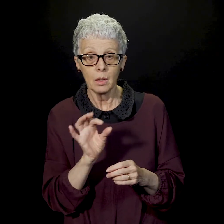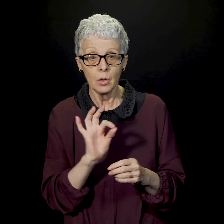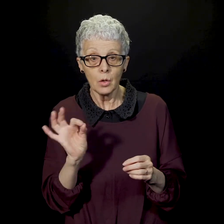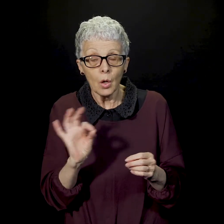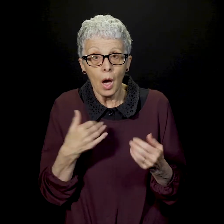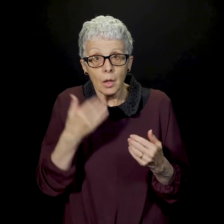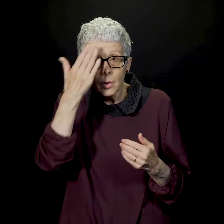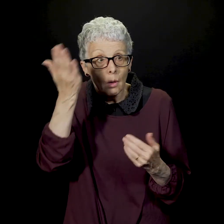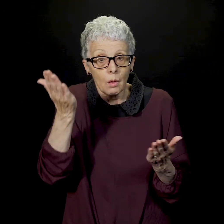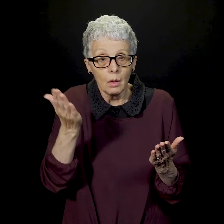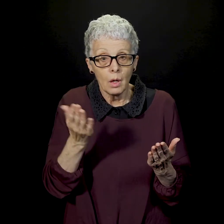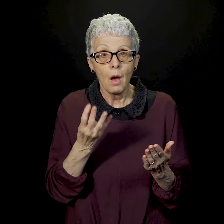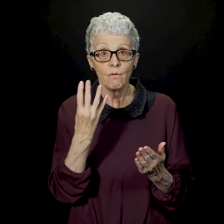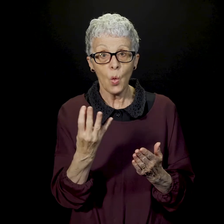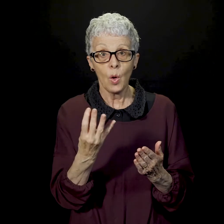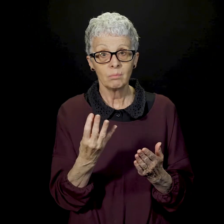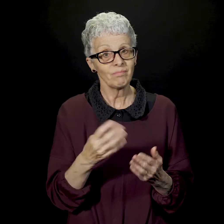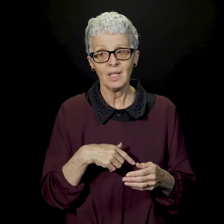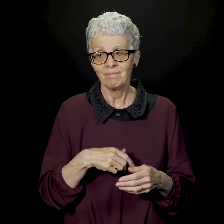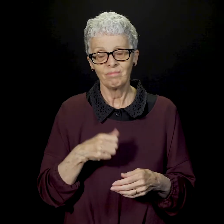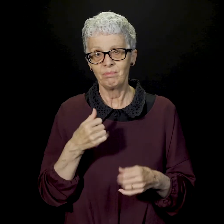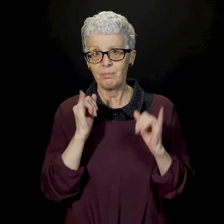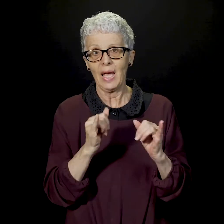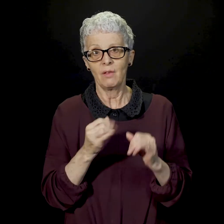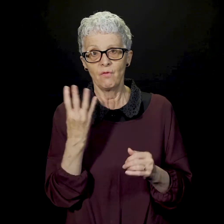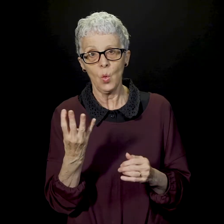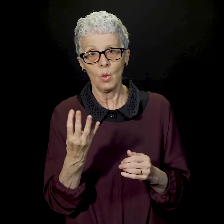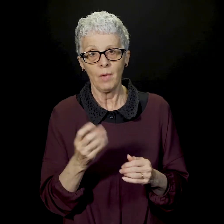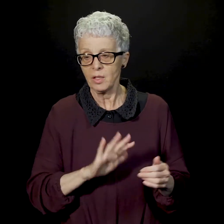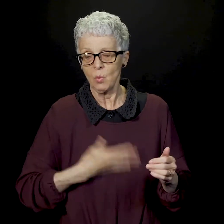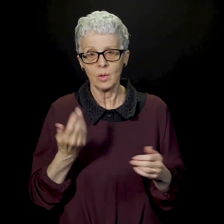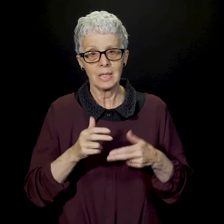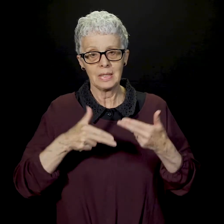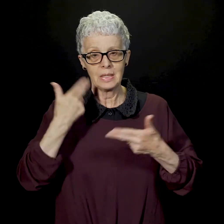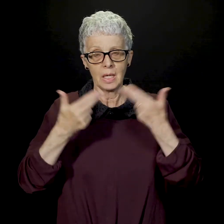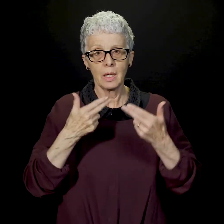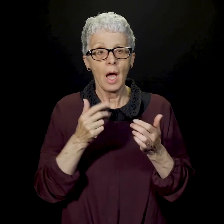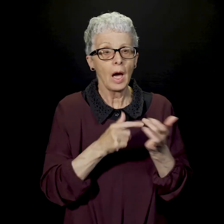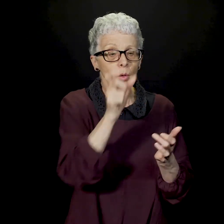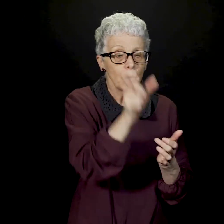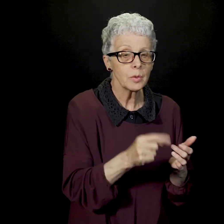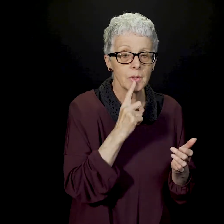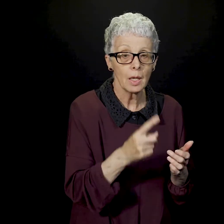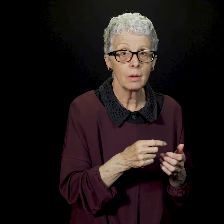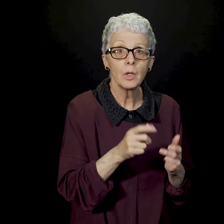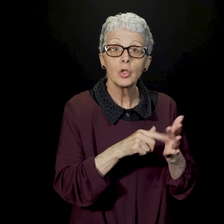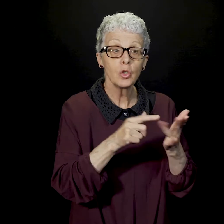no, I don't know. Like, four too many. Four too many, Jono. And then someone else will come to me and they're like, hey,